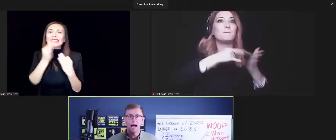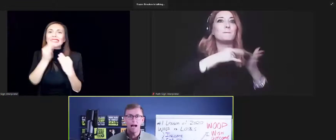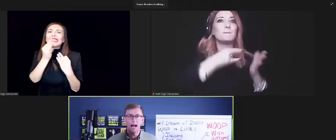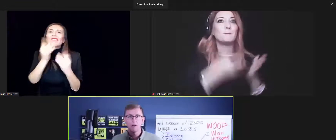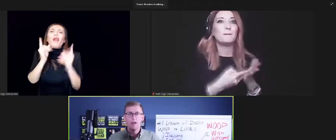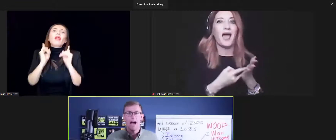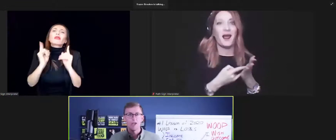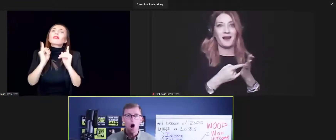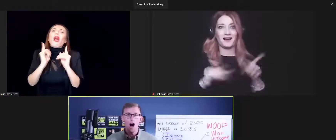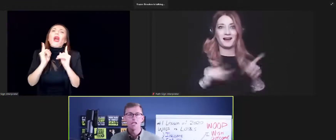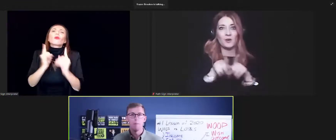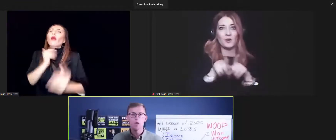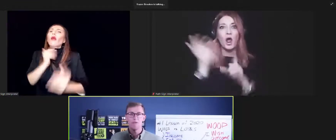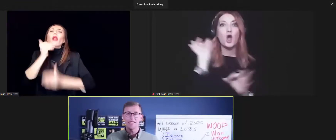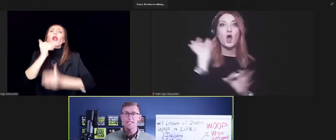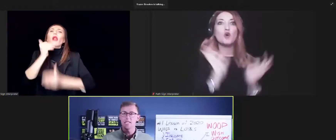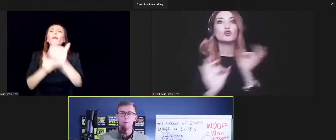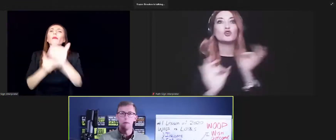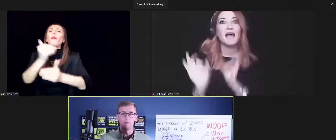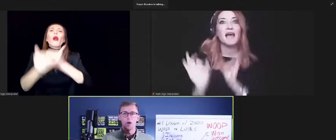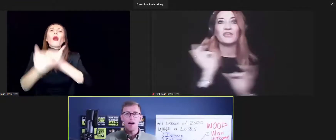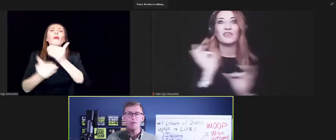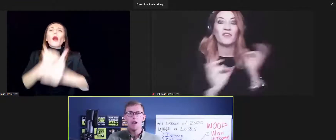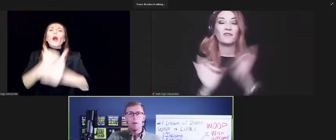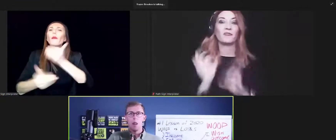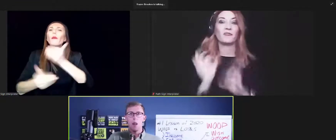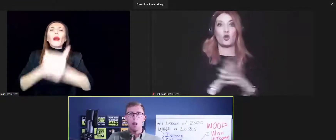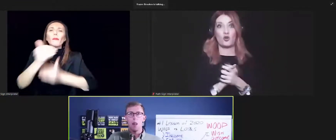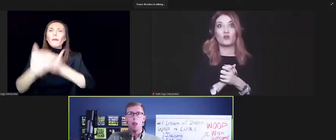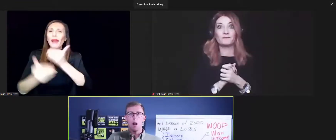down and your heart is motivated to pump the blood around.